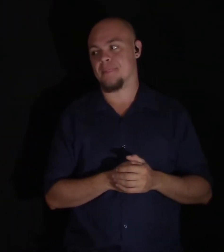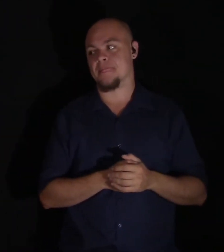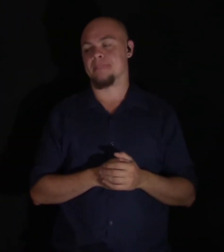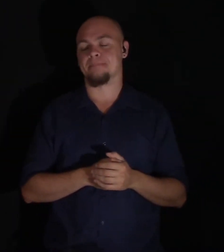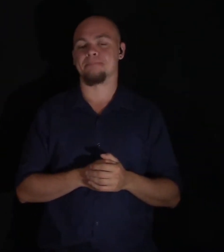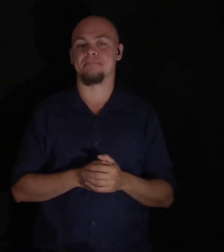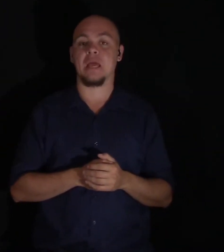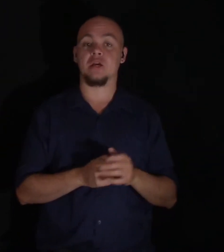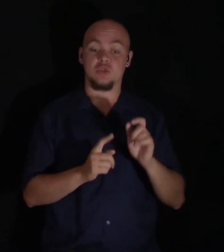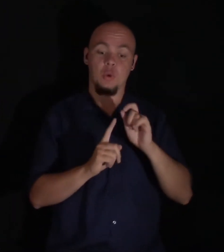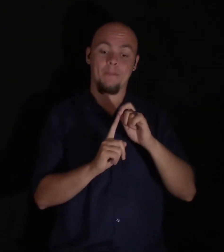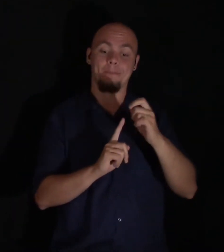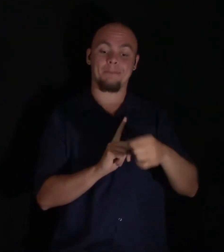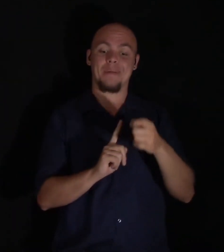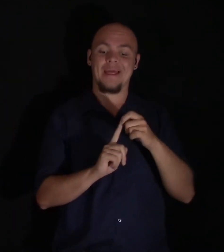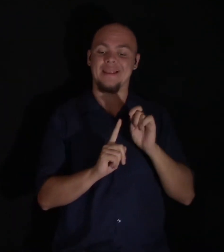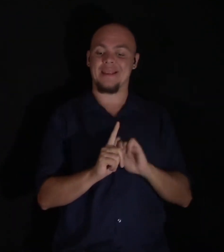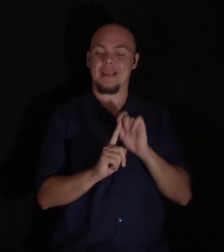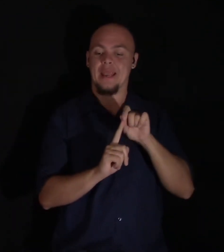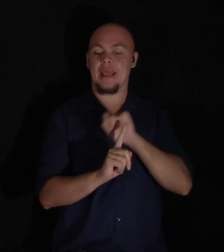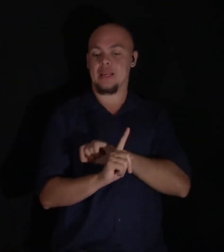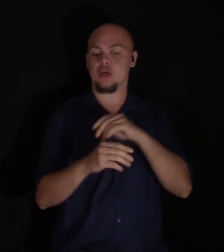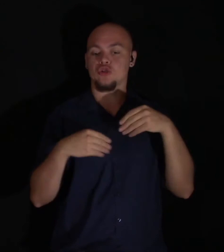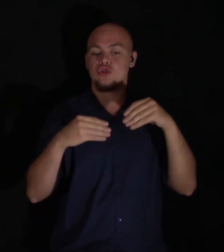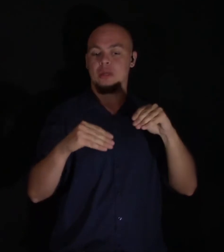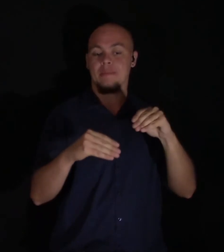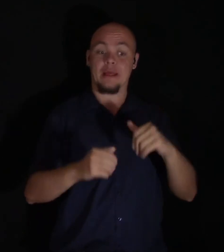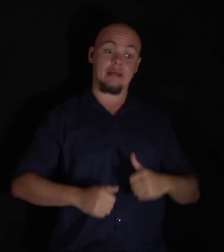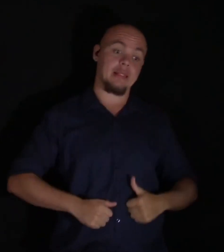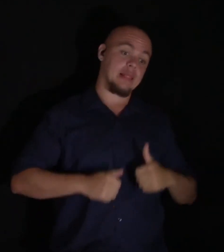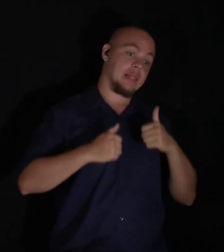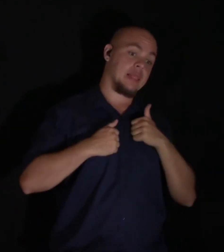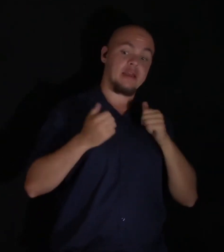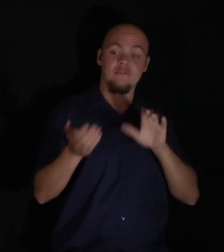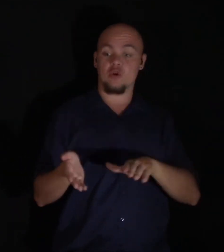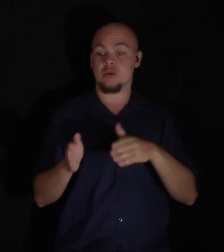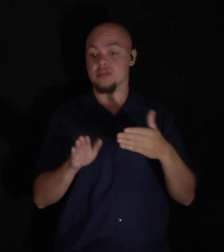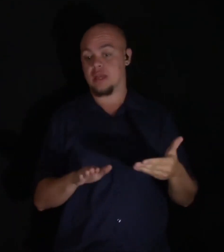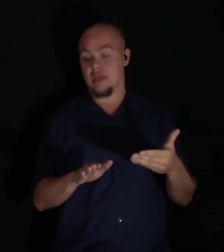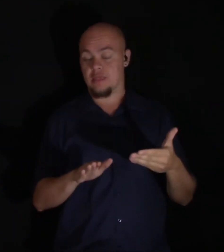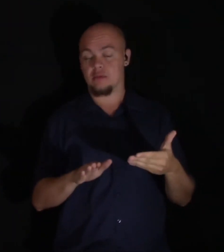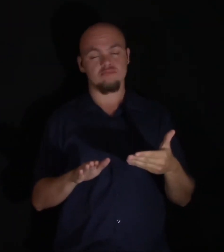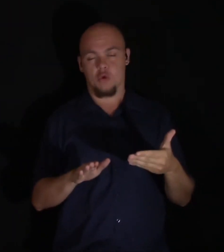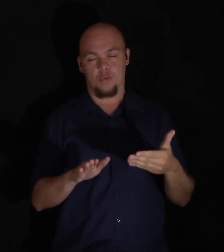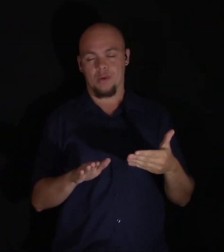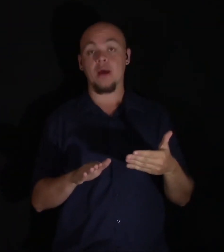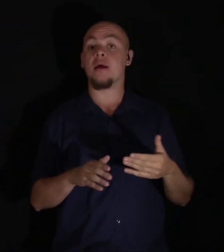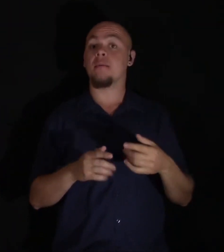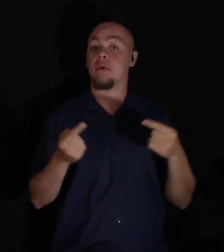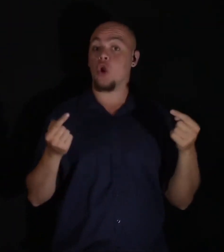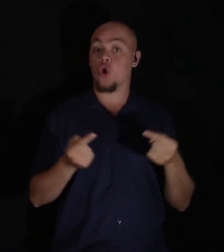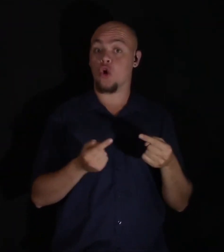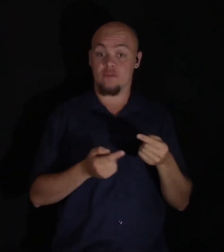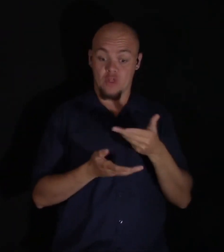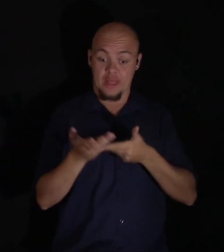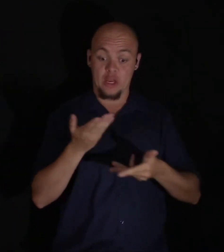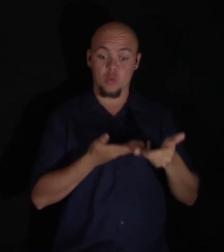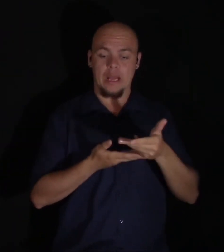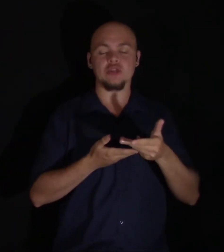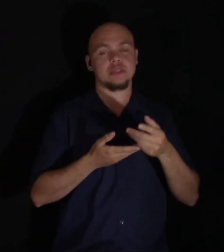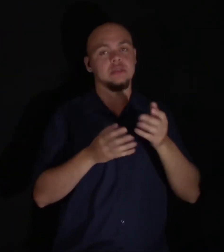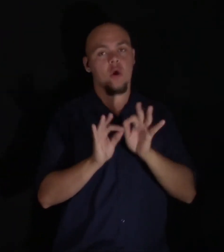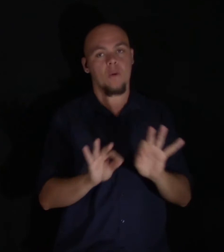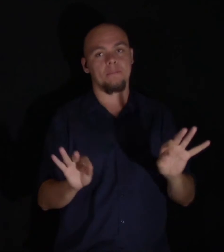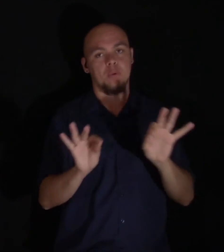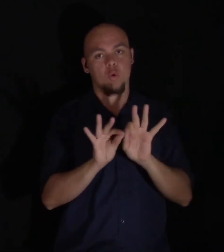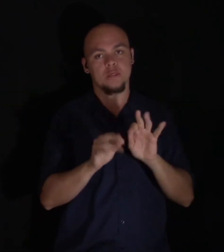banana shopping is not a life and death issue, but some hurtful interactions really matter.